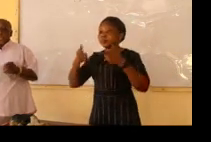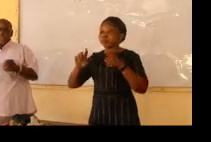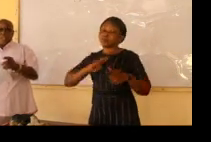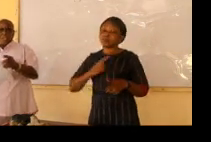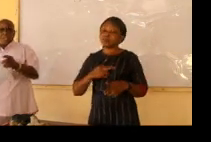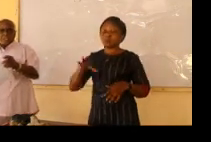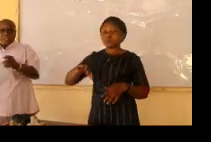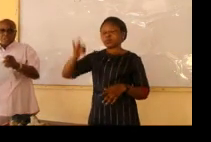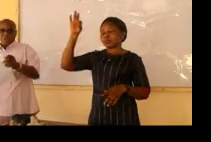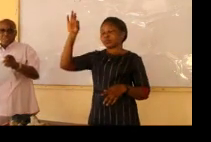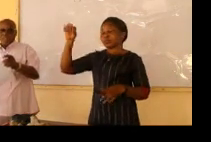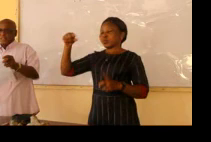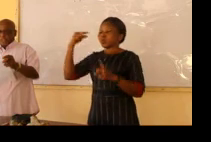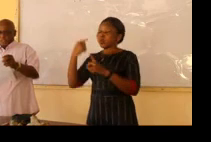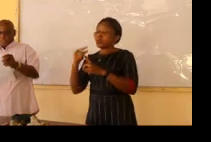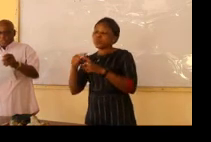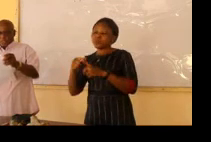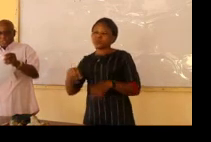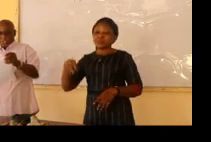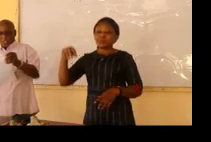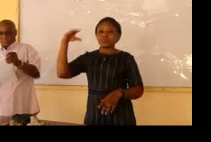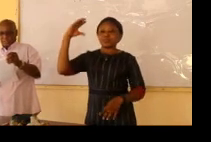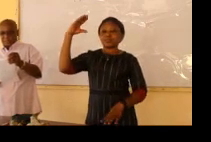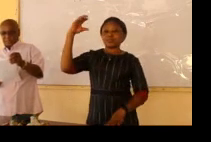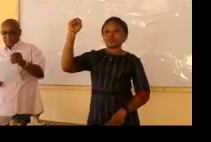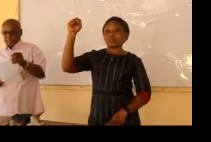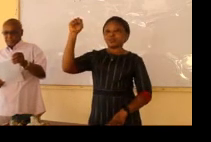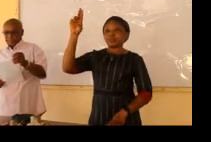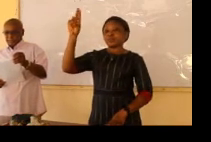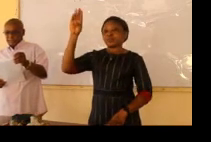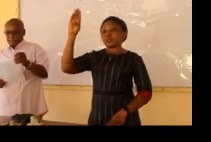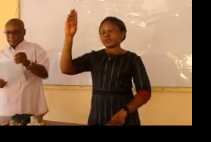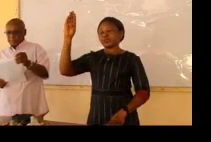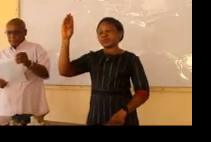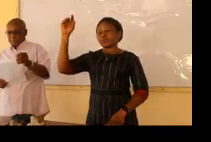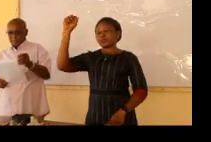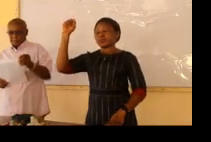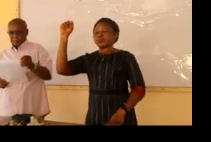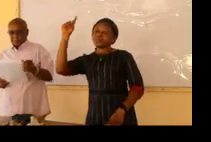pick the word substitution.